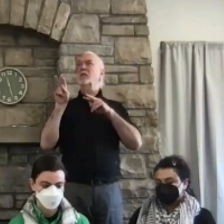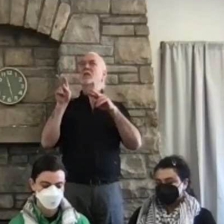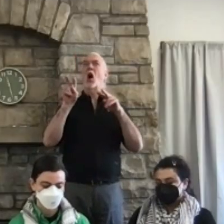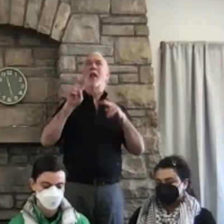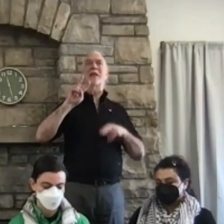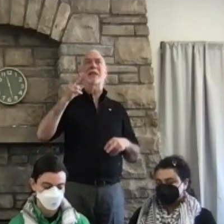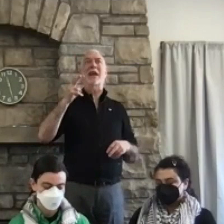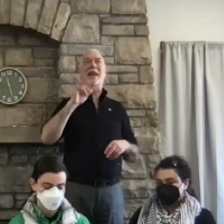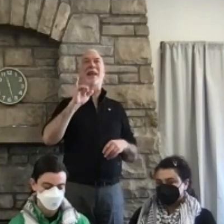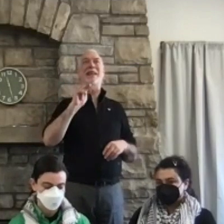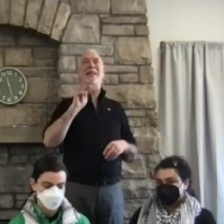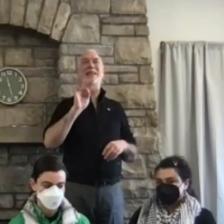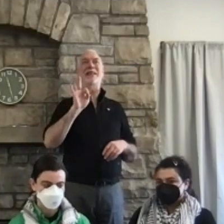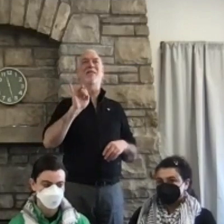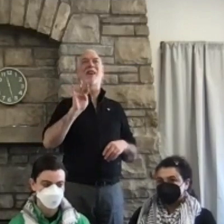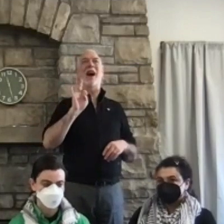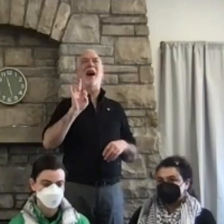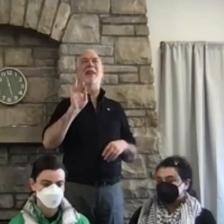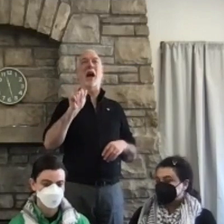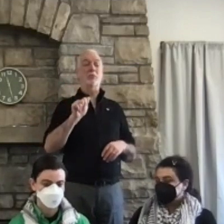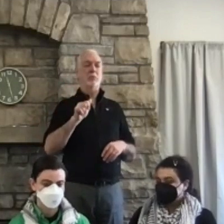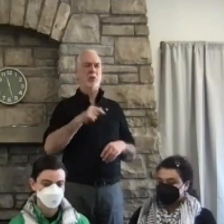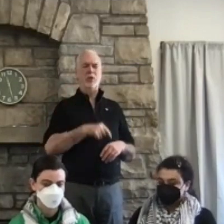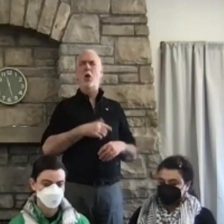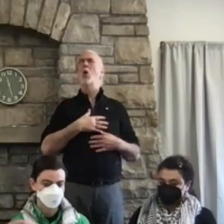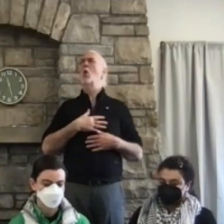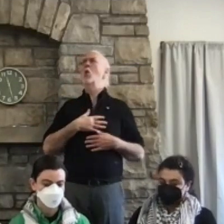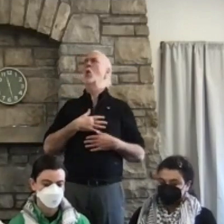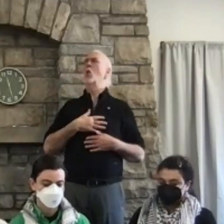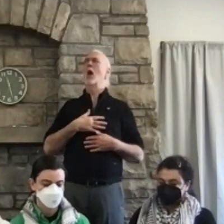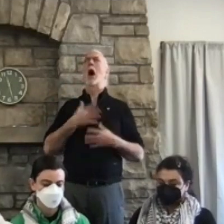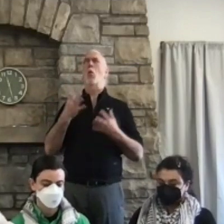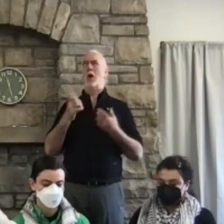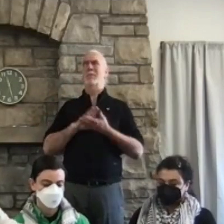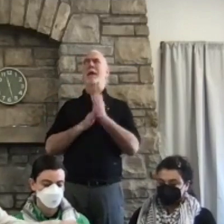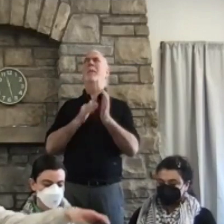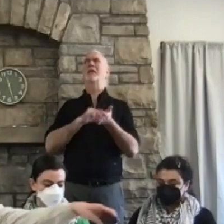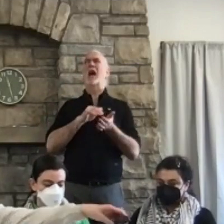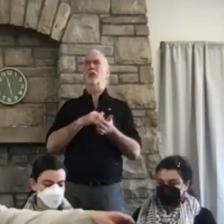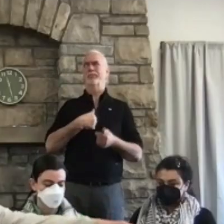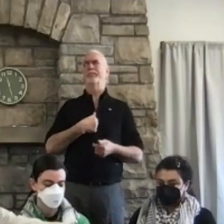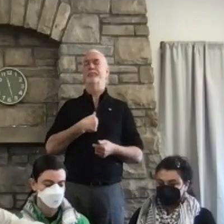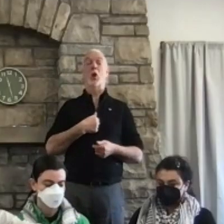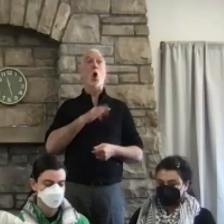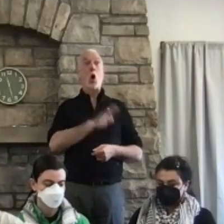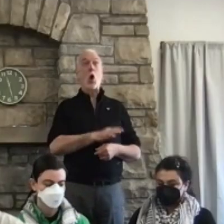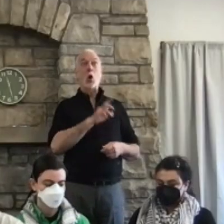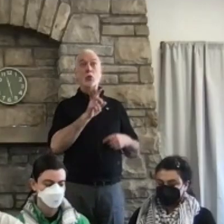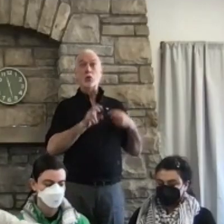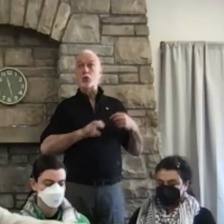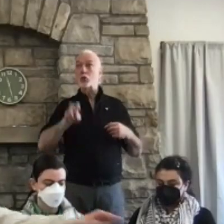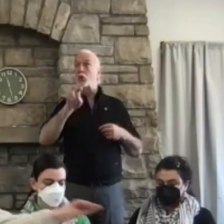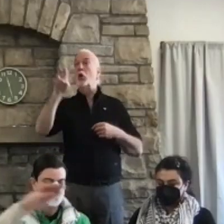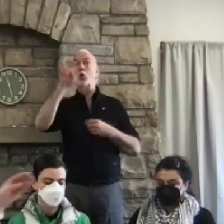Dr. Nubani's personal pursuit of becoming a physician. Much of her journey of becoming a physician since moving to the